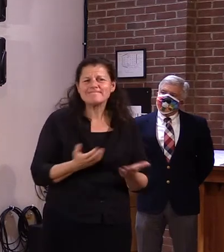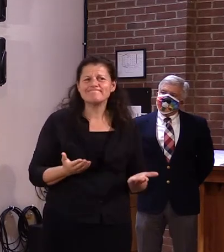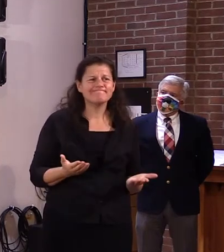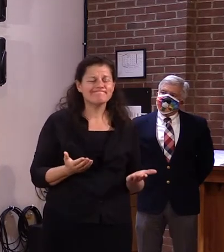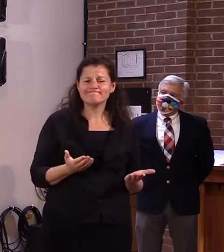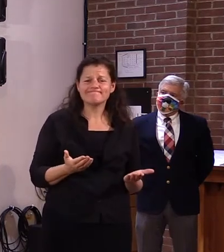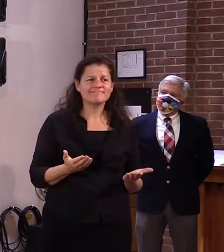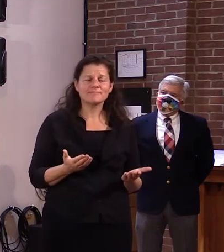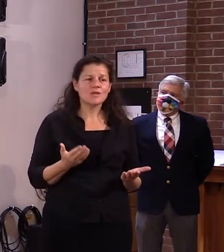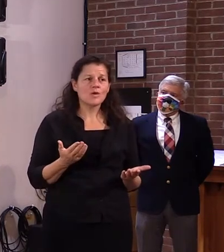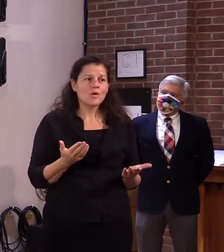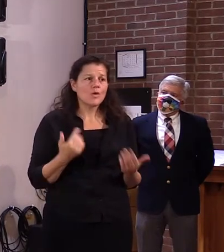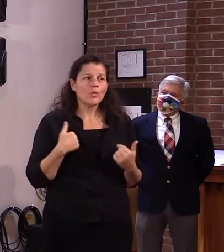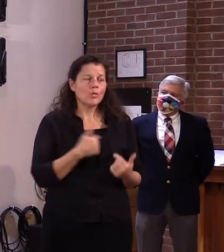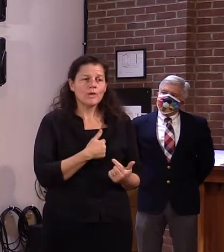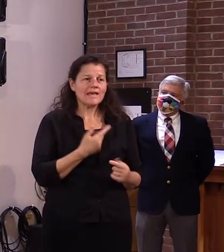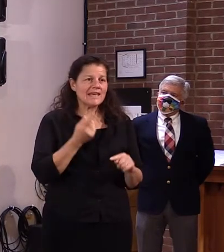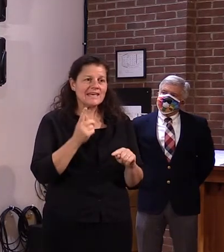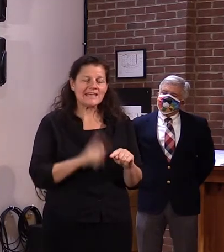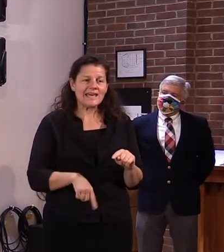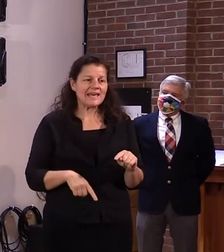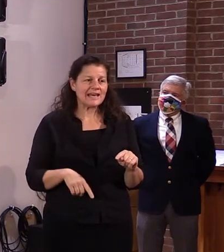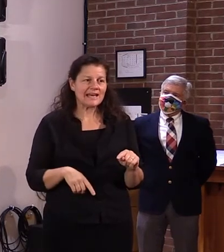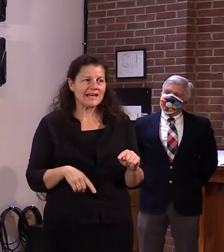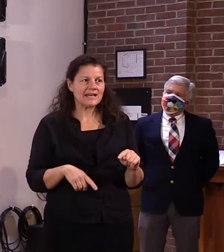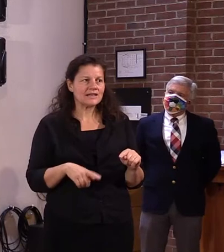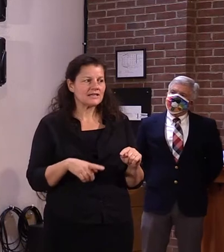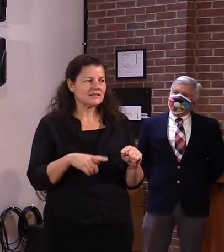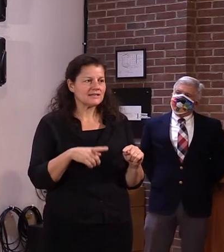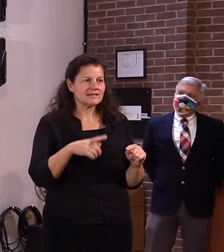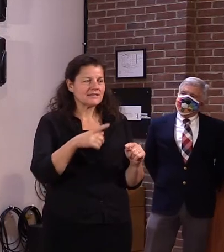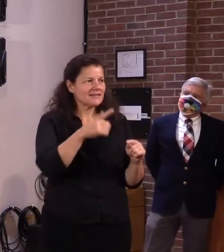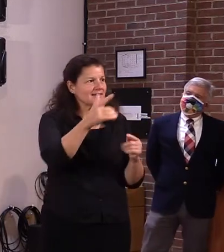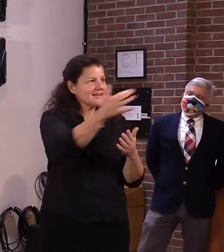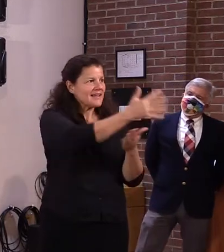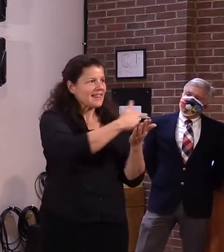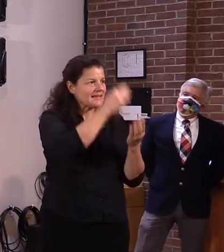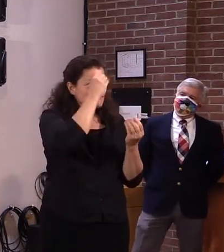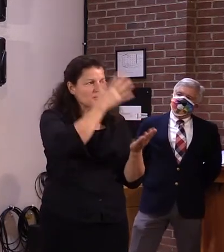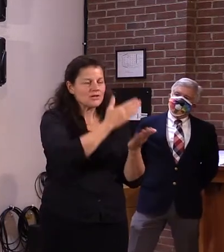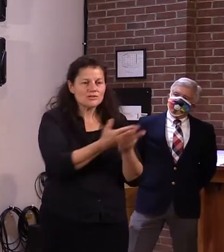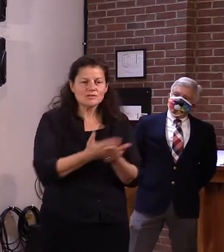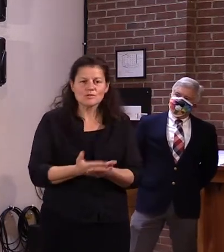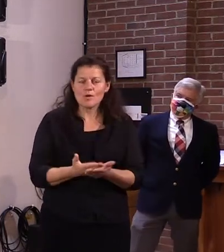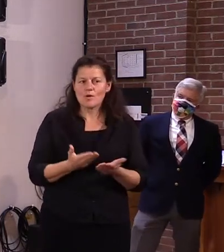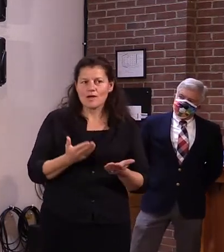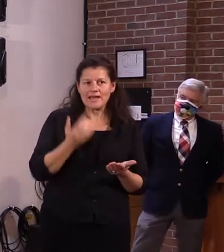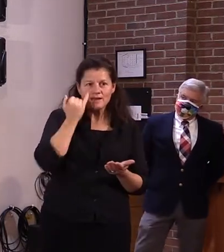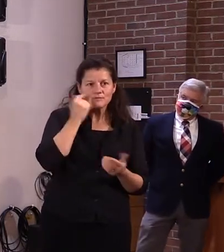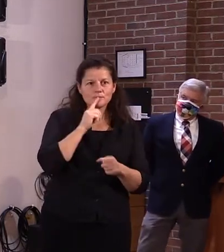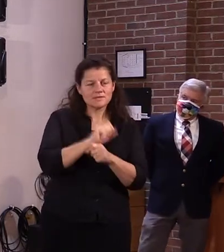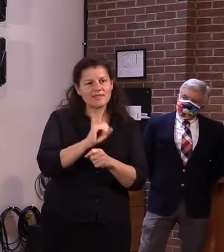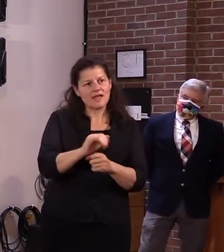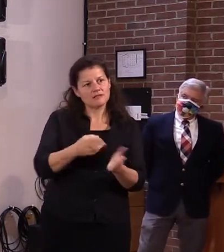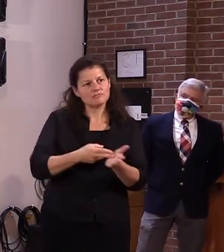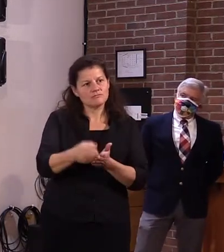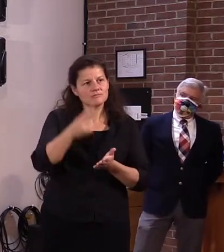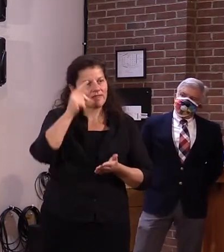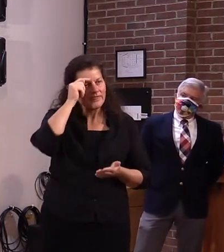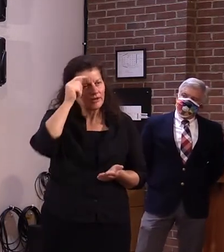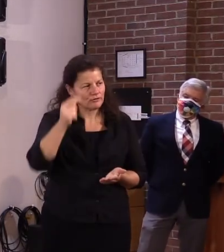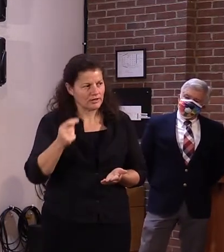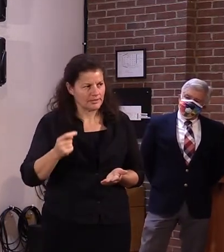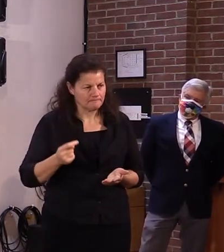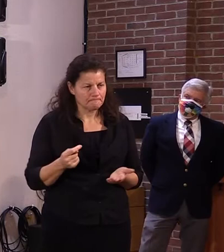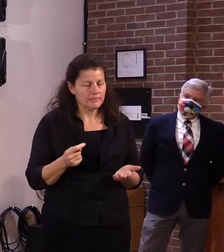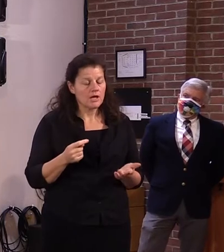beyond our ability to really show how much veracity there is with regard to them. However, with